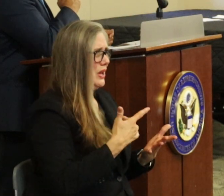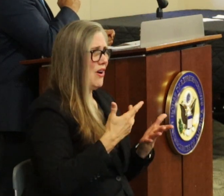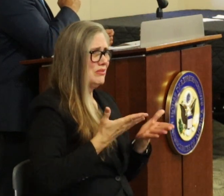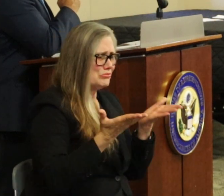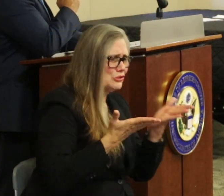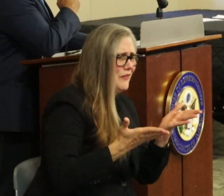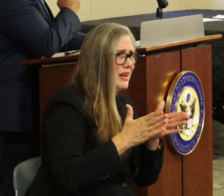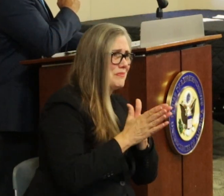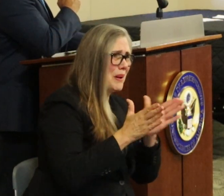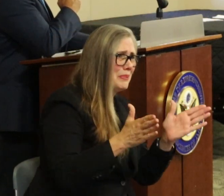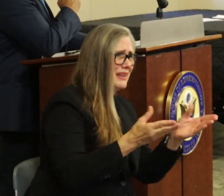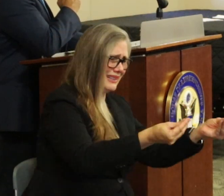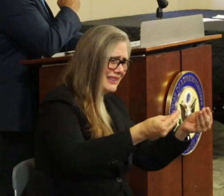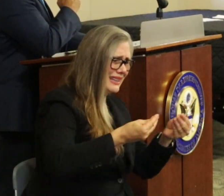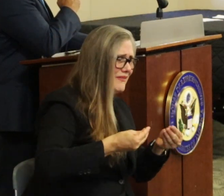break. And I think they try,